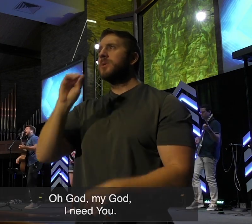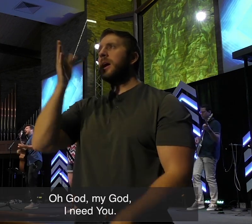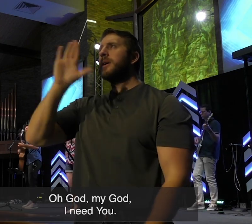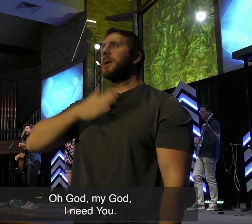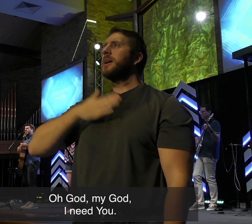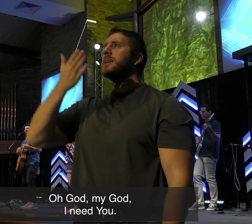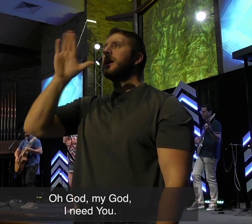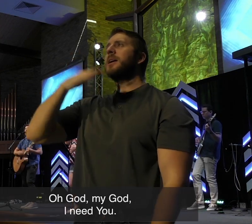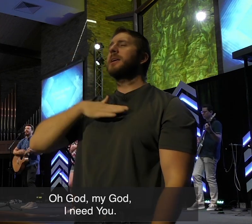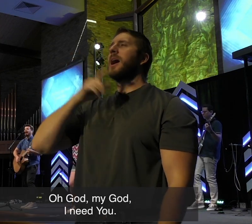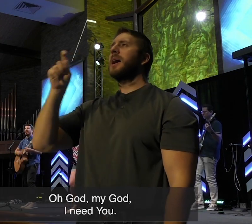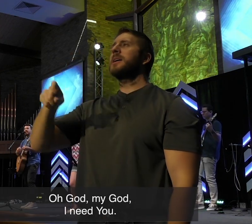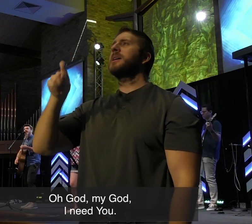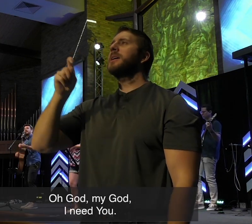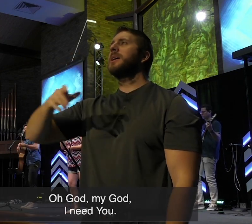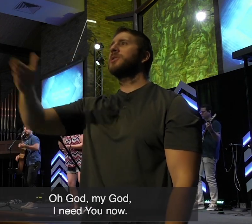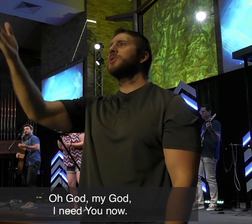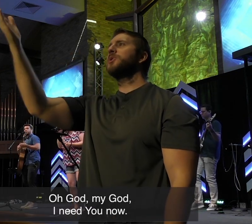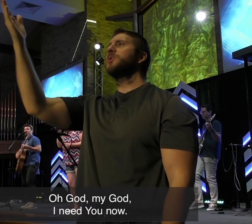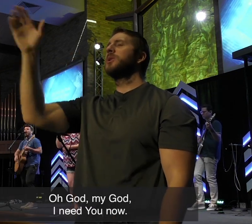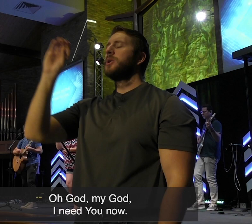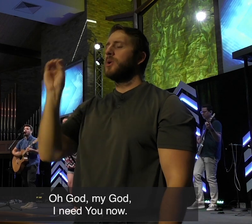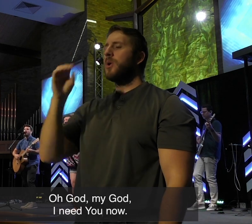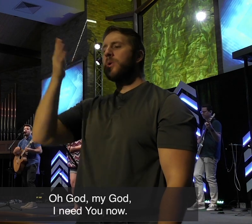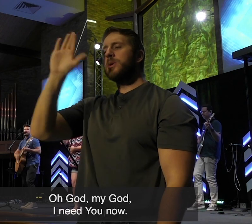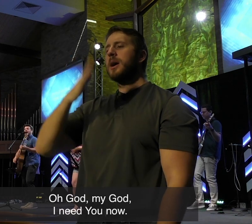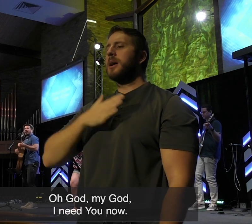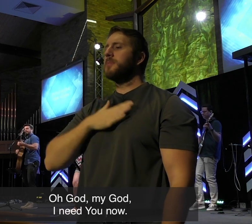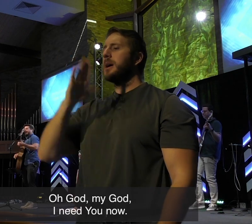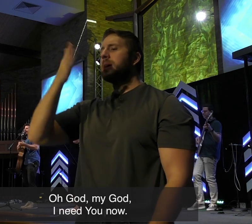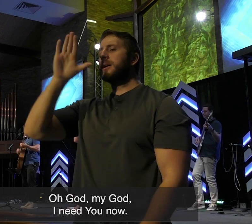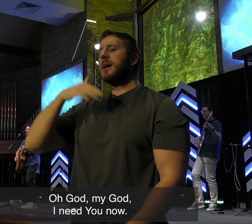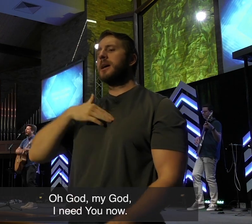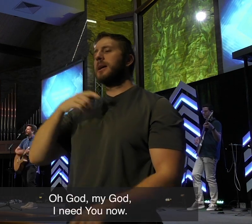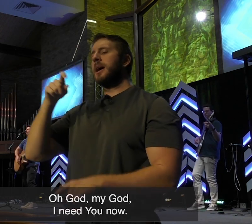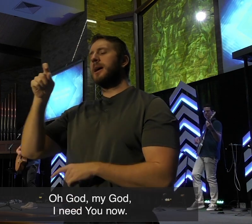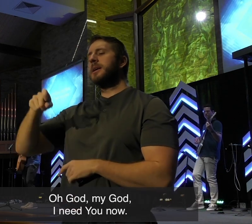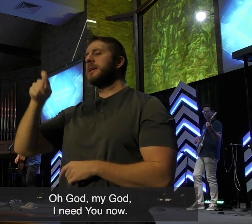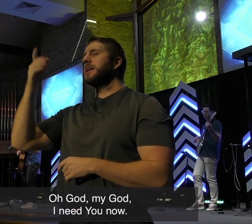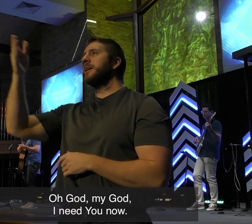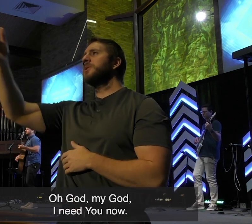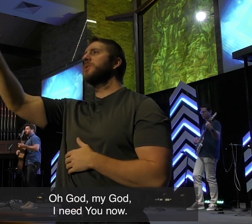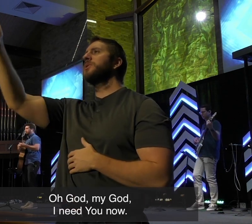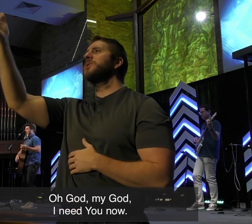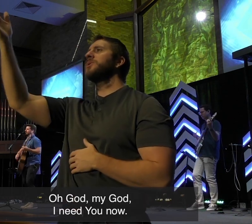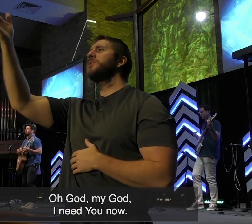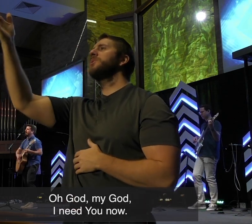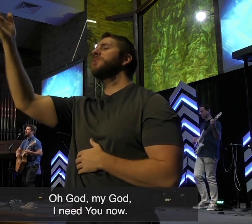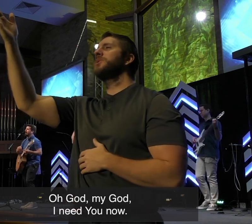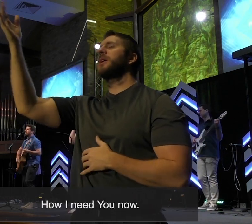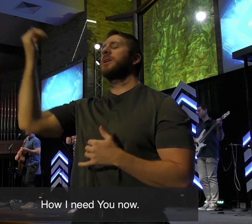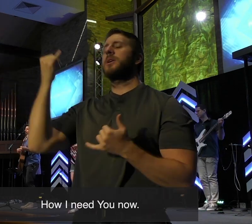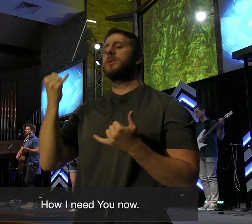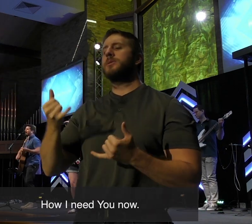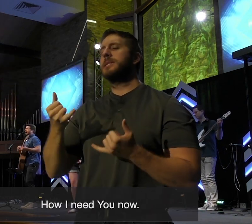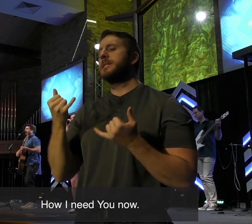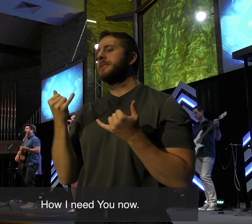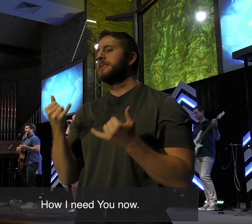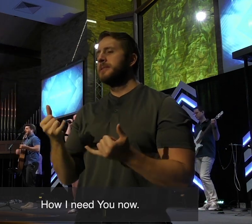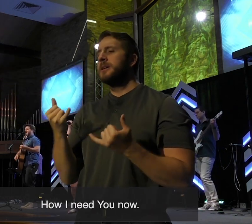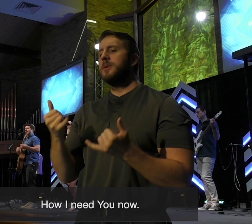faithfulness. Oh God, my God, I need you. Oh God, my God, I need you